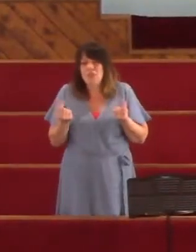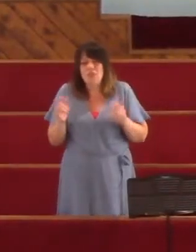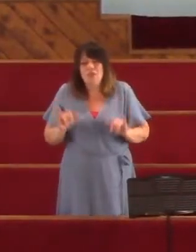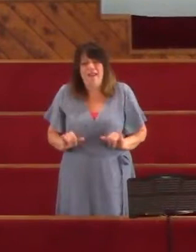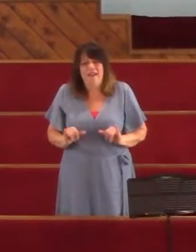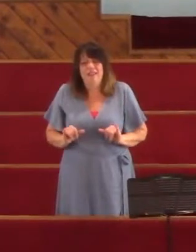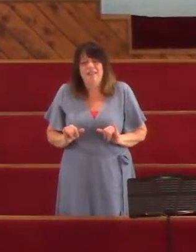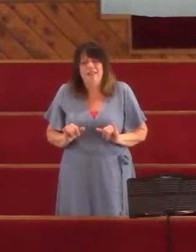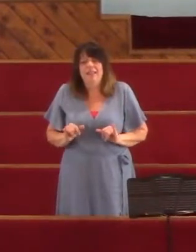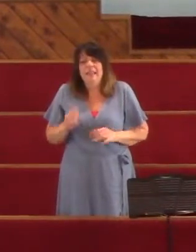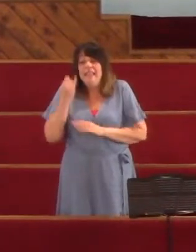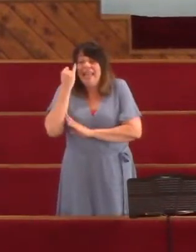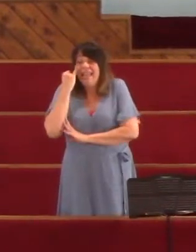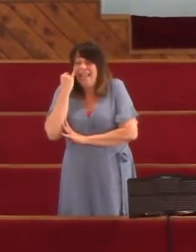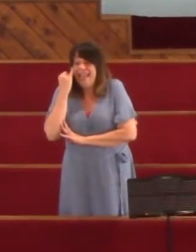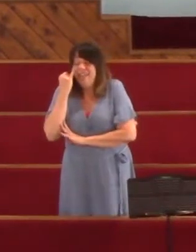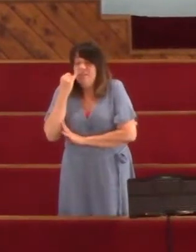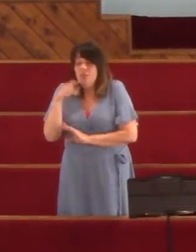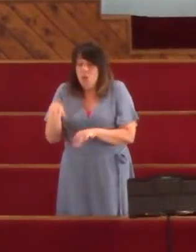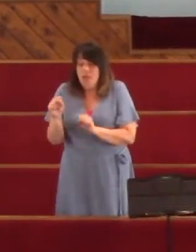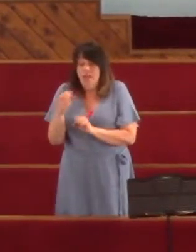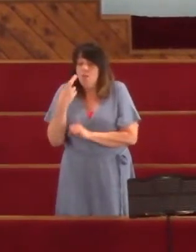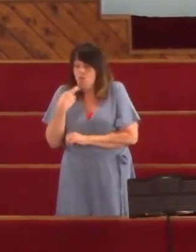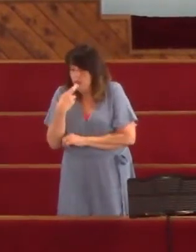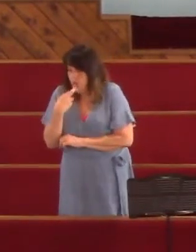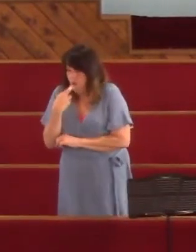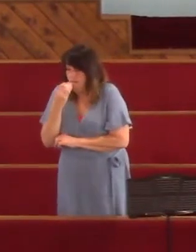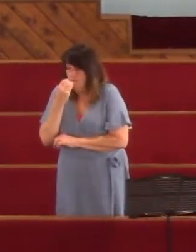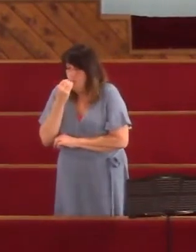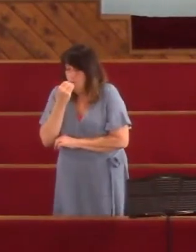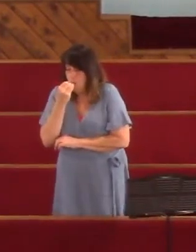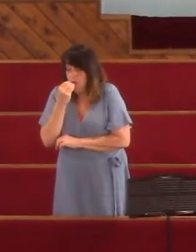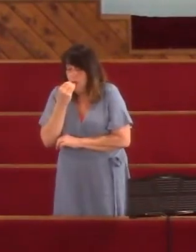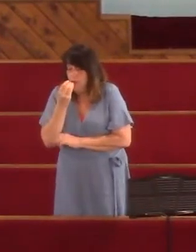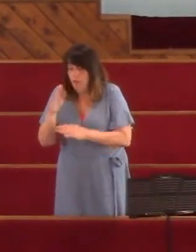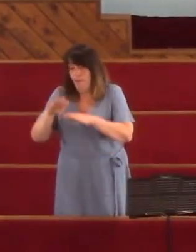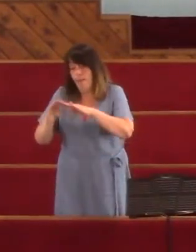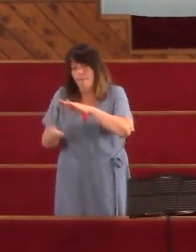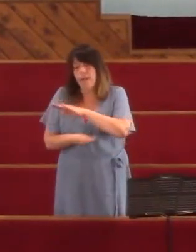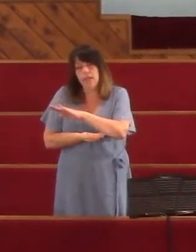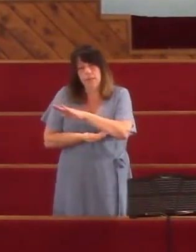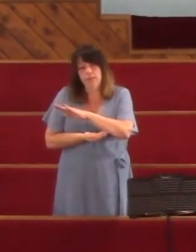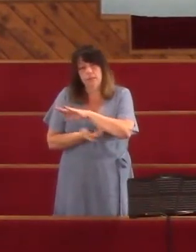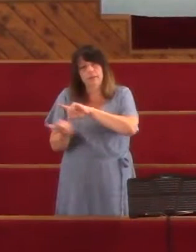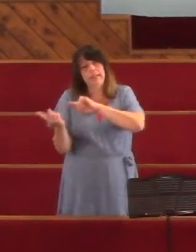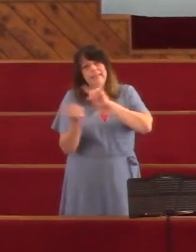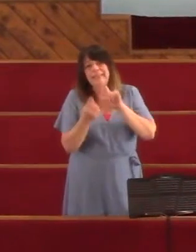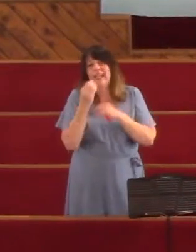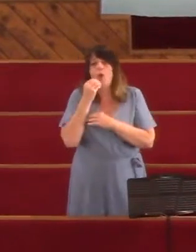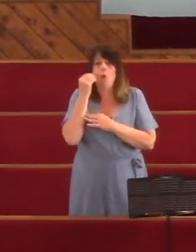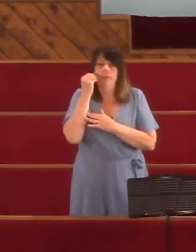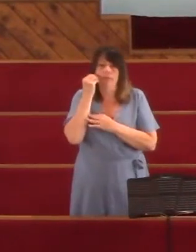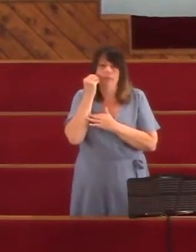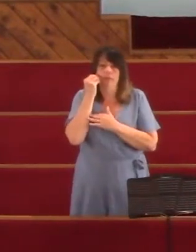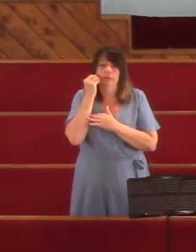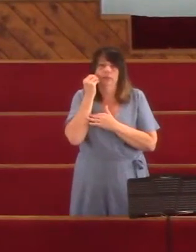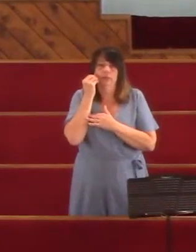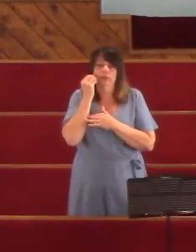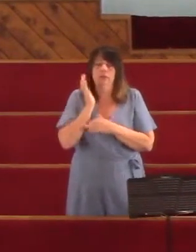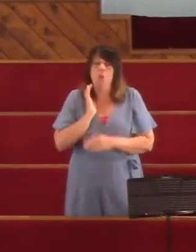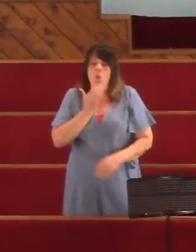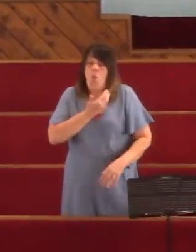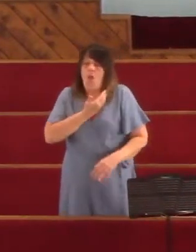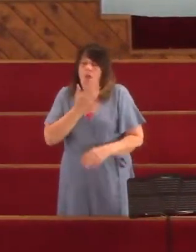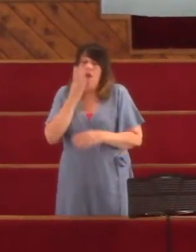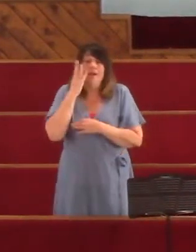at a restaurant, you've got to make your way out and get you a bag and bring it home. And I thought, we're experiencing